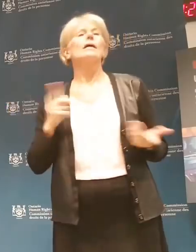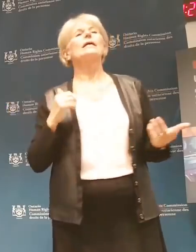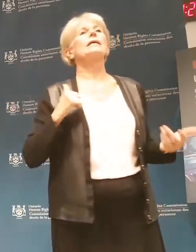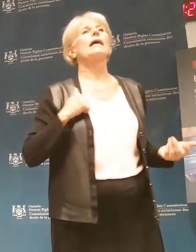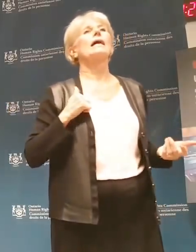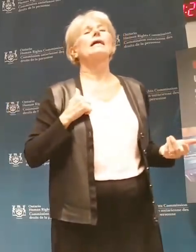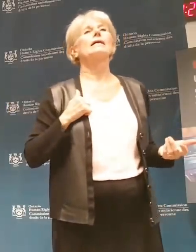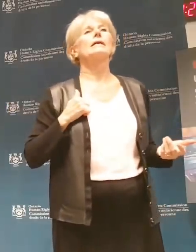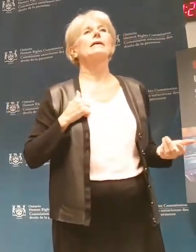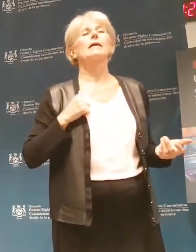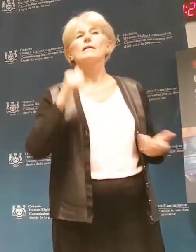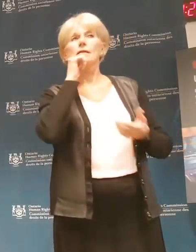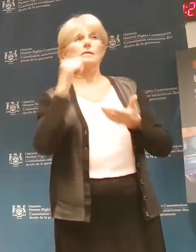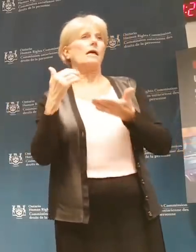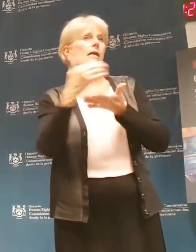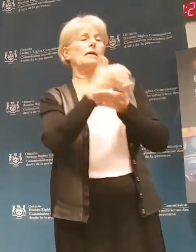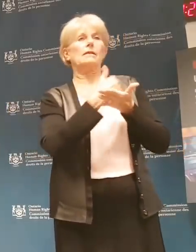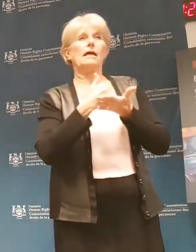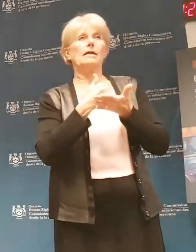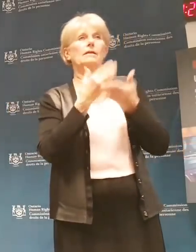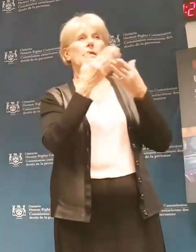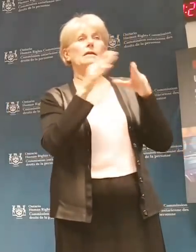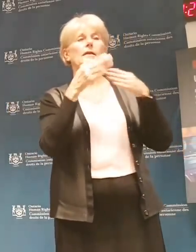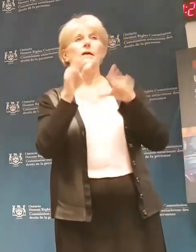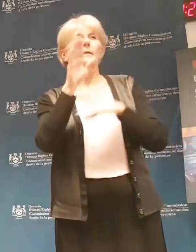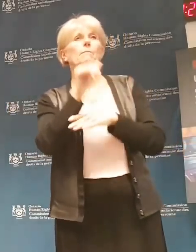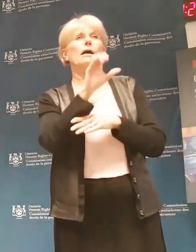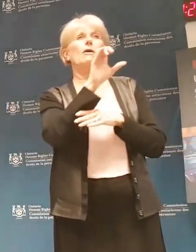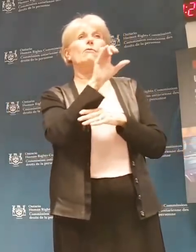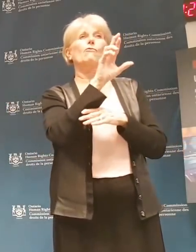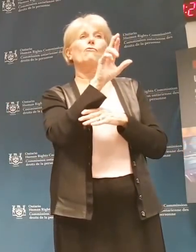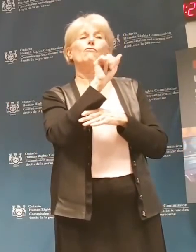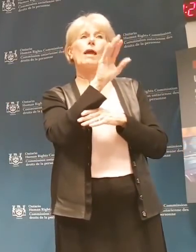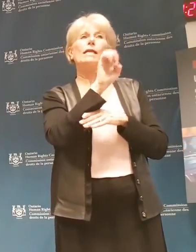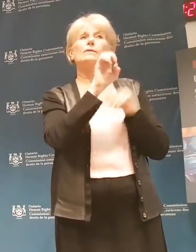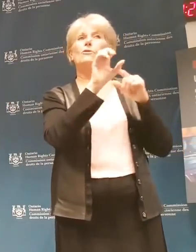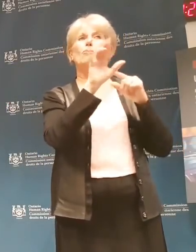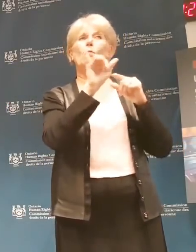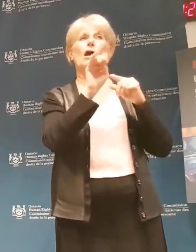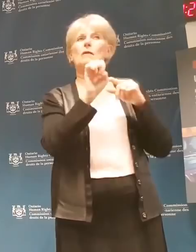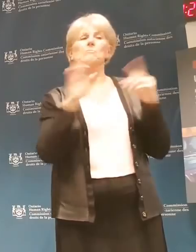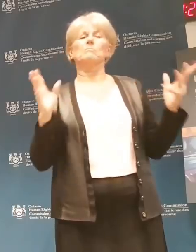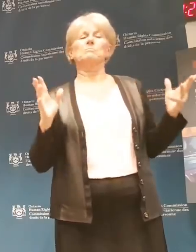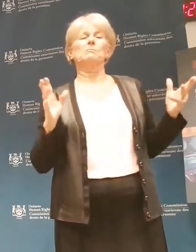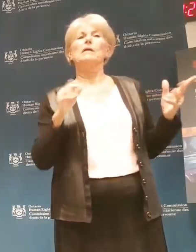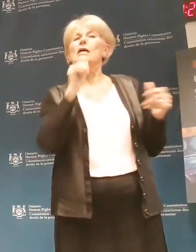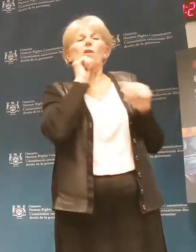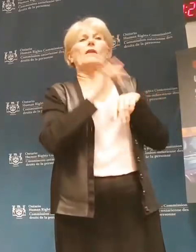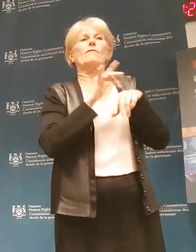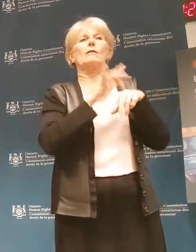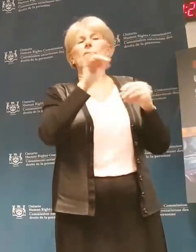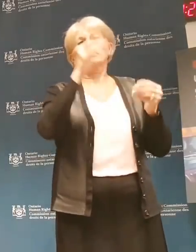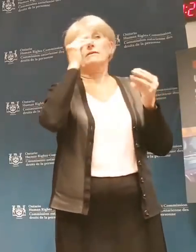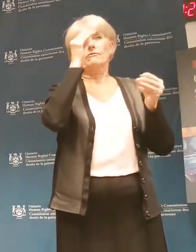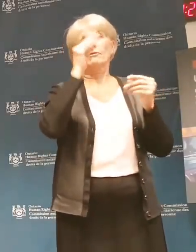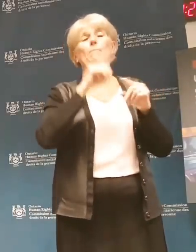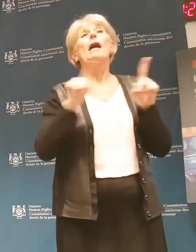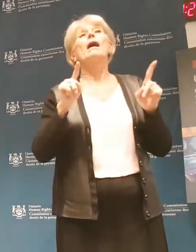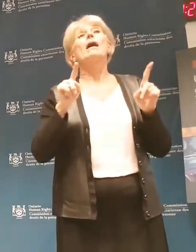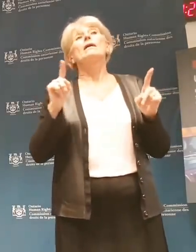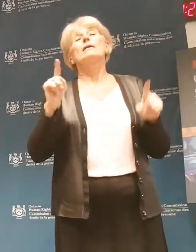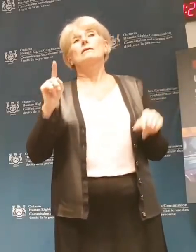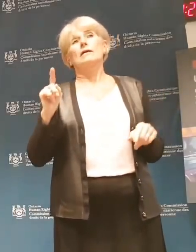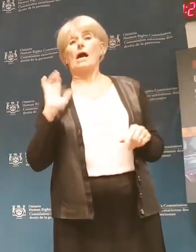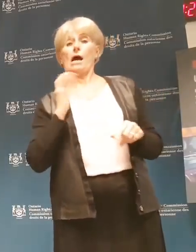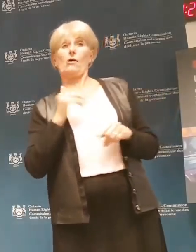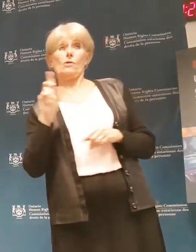doesn't collect and disaggregate by race crime statistics, so that is not available. What we know from the data